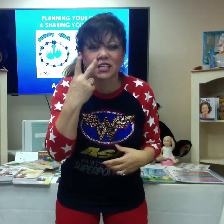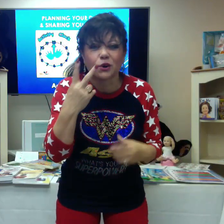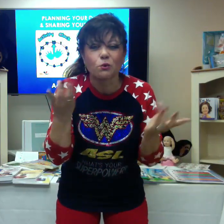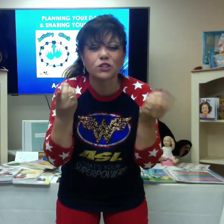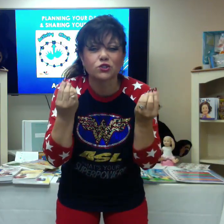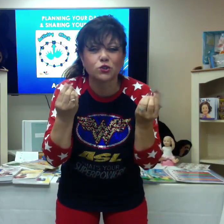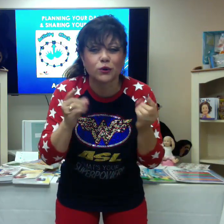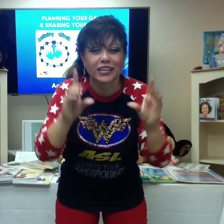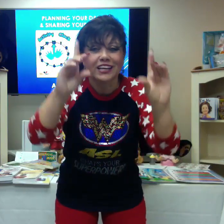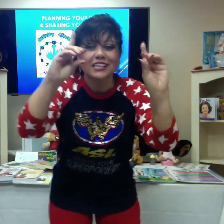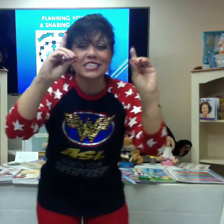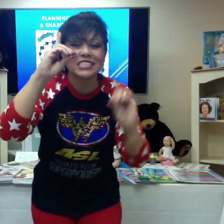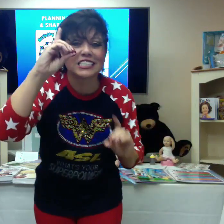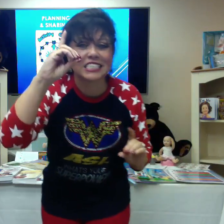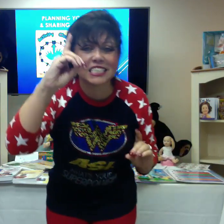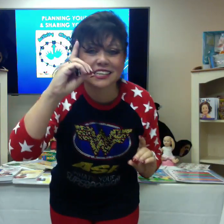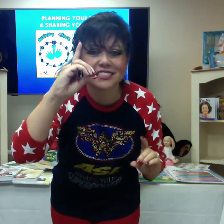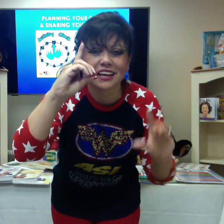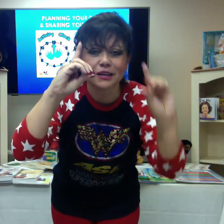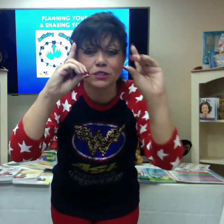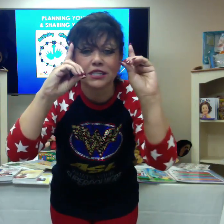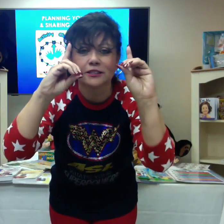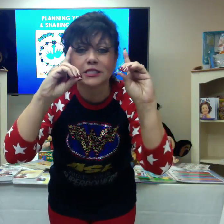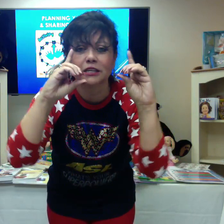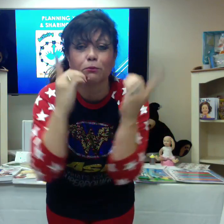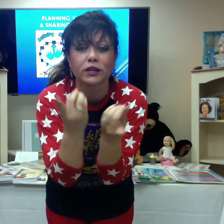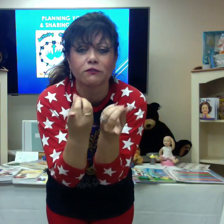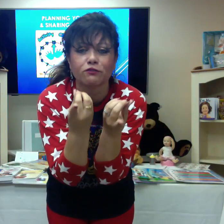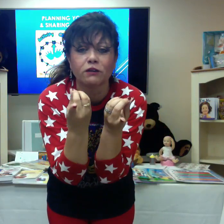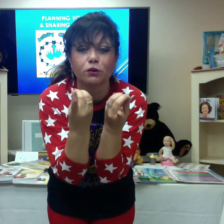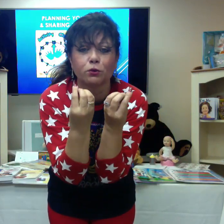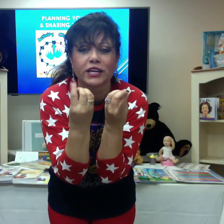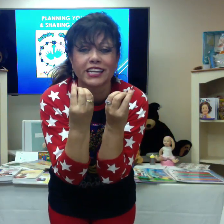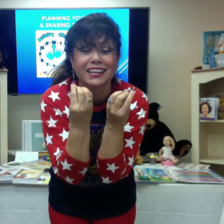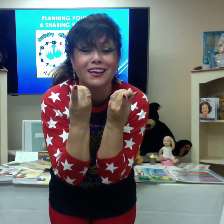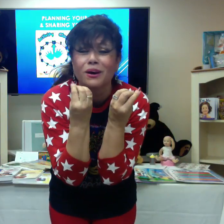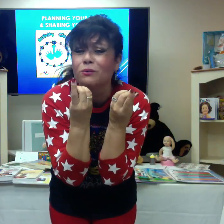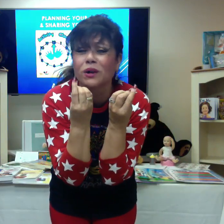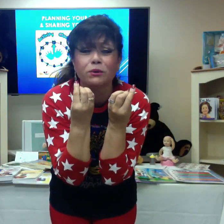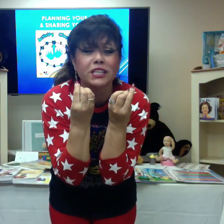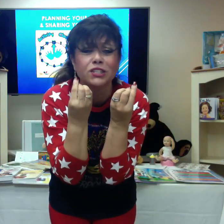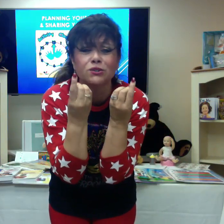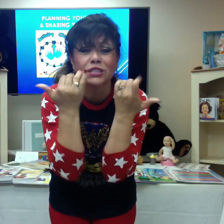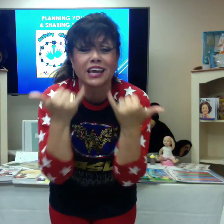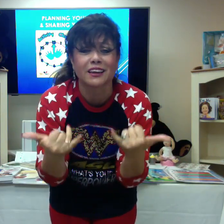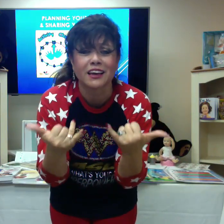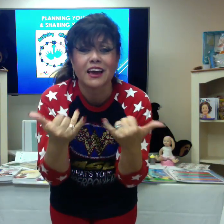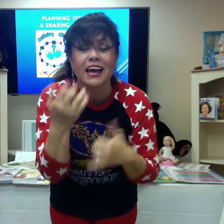see what you're doing. This is a D in sign language, another D. Bring it in front of you, bring it in. What are we going to do today? And